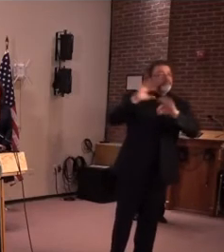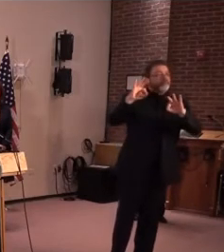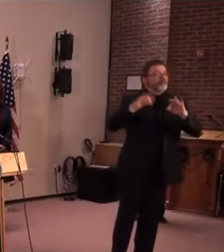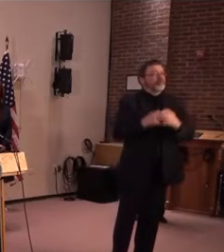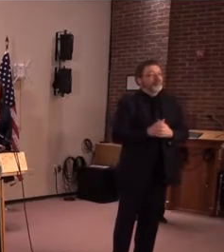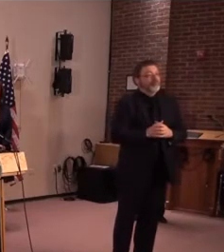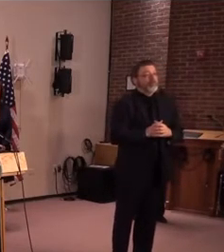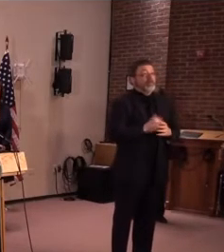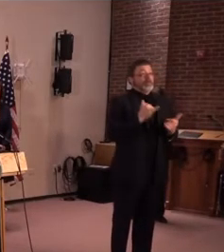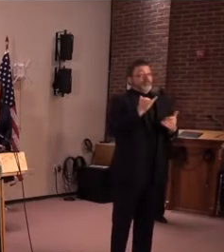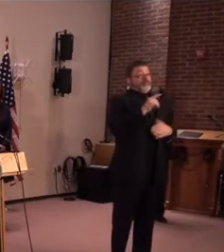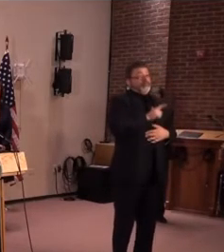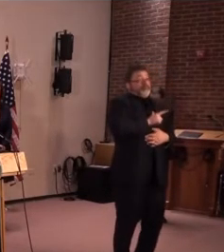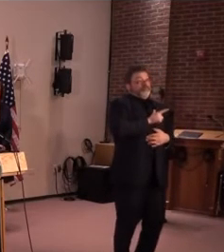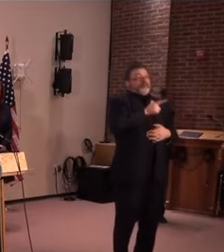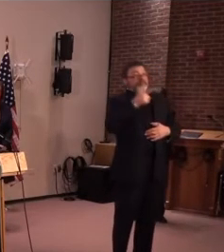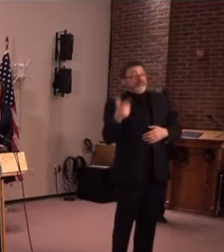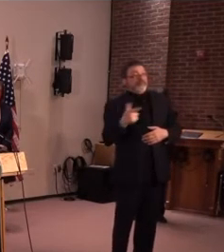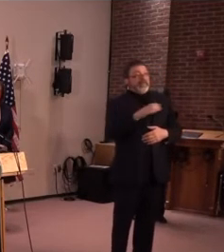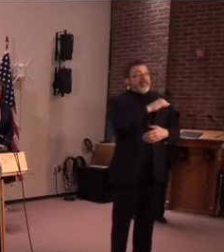introduce Commissioner Pelham.